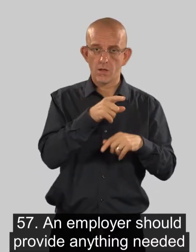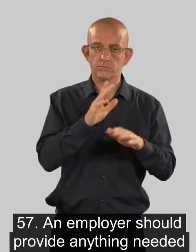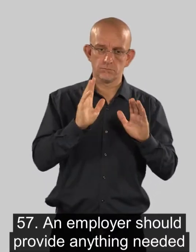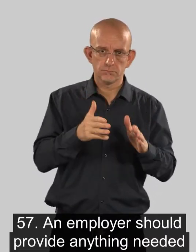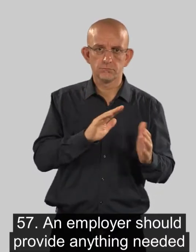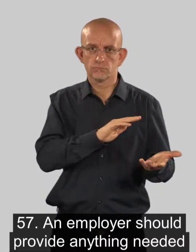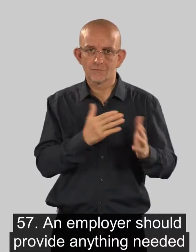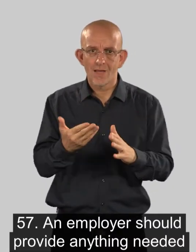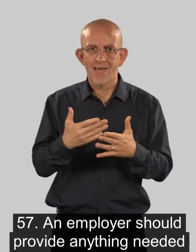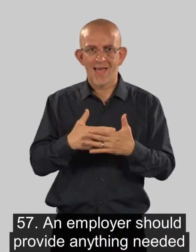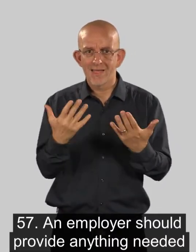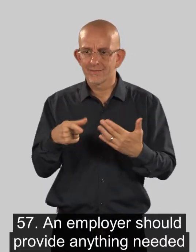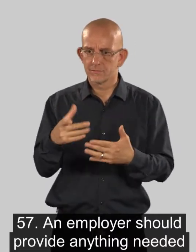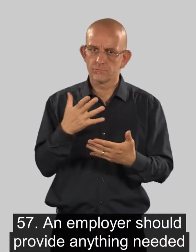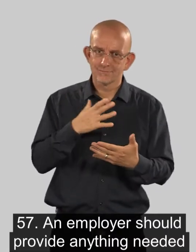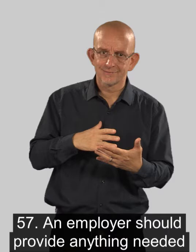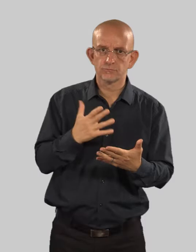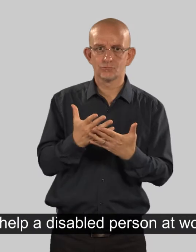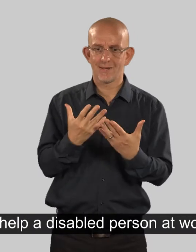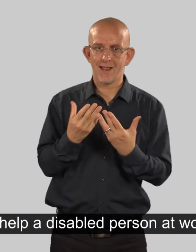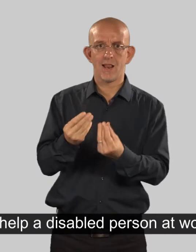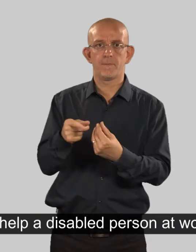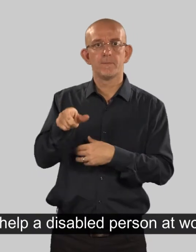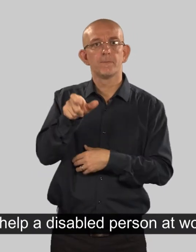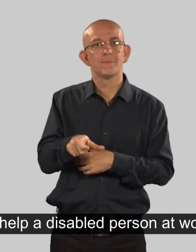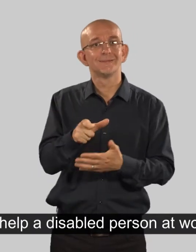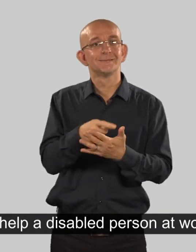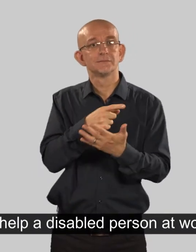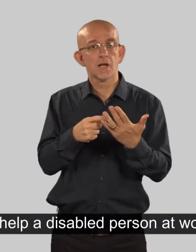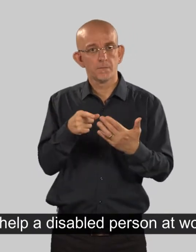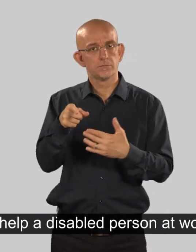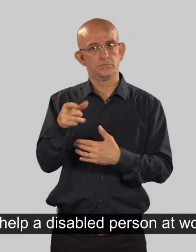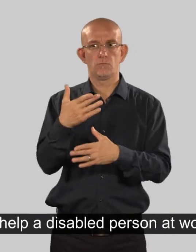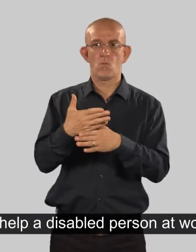provide anything needed to help a disabled person at work.